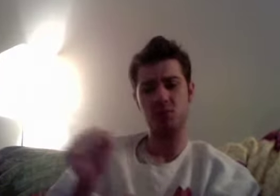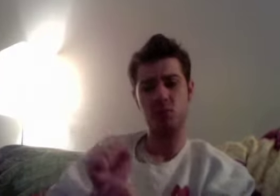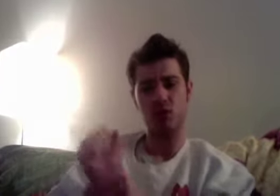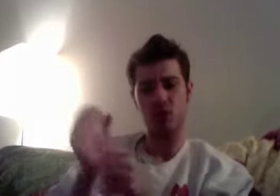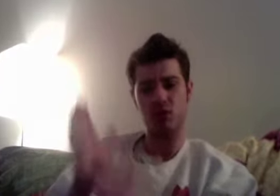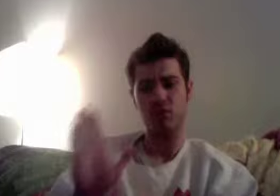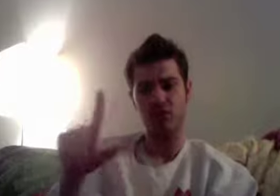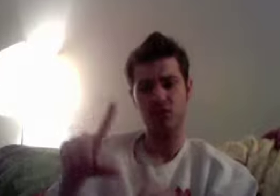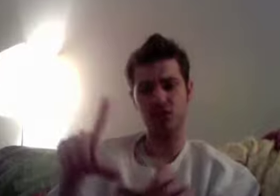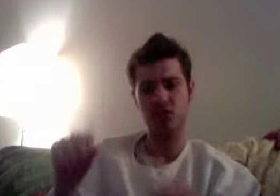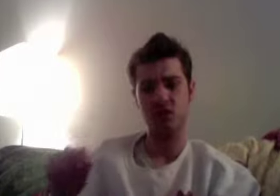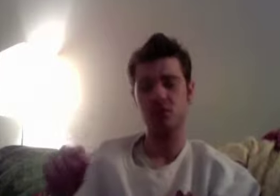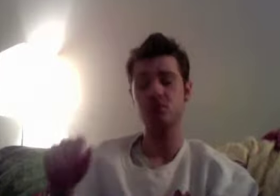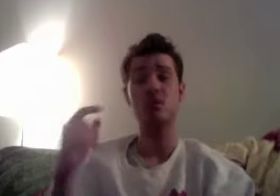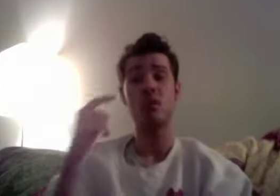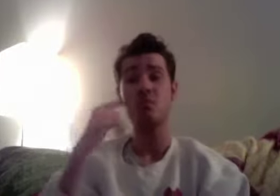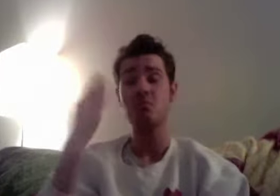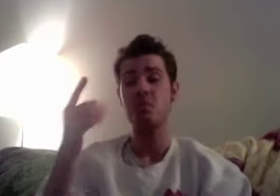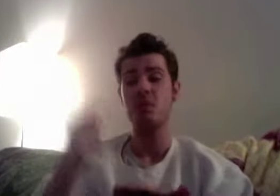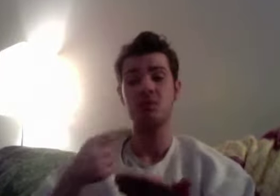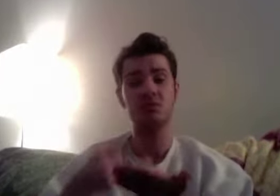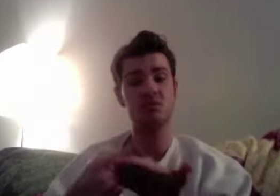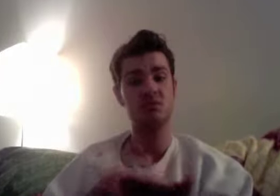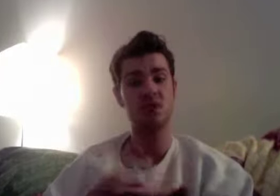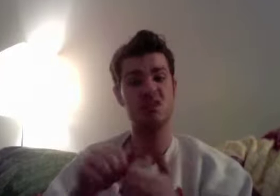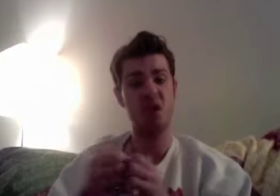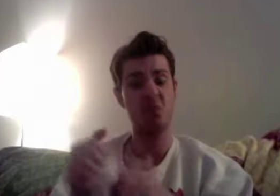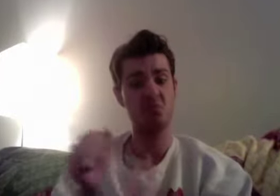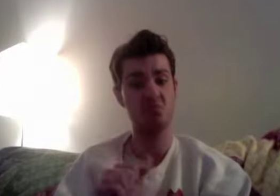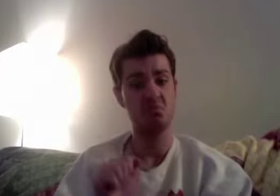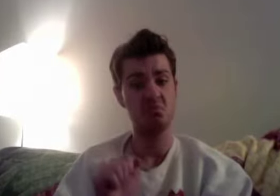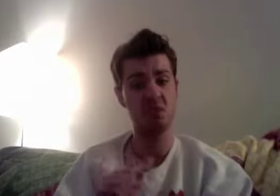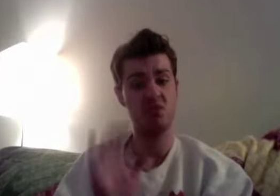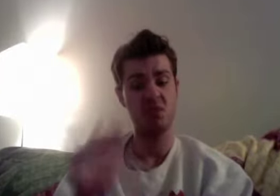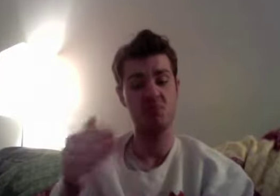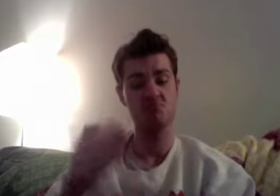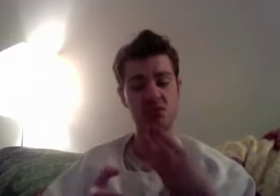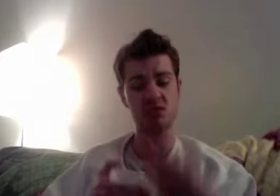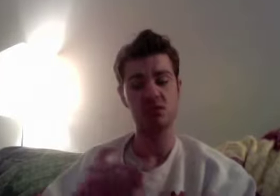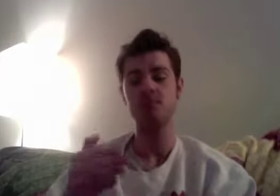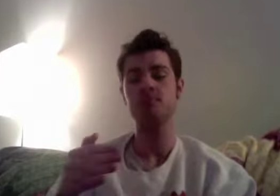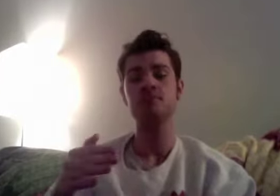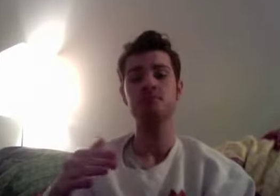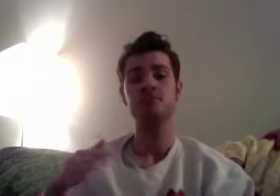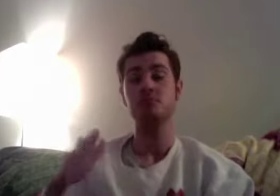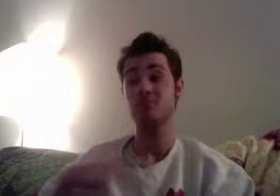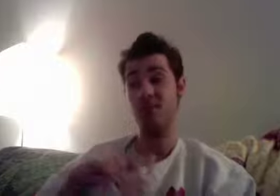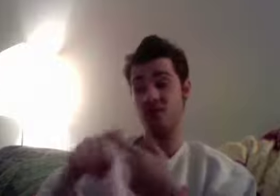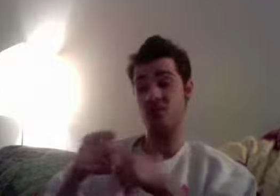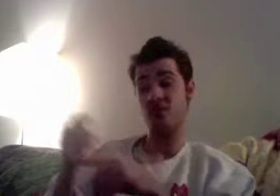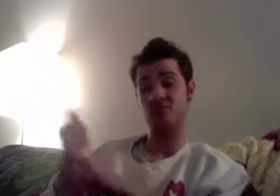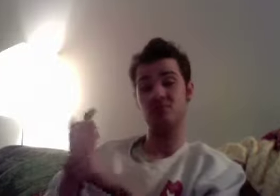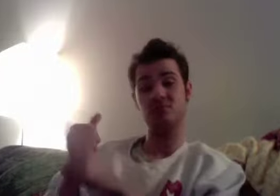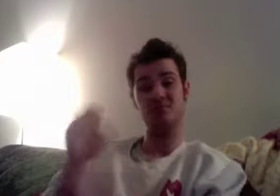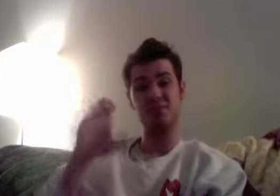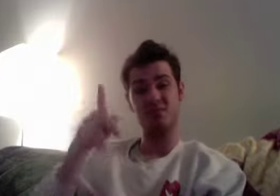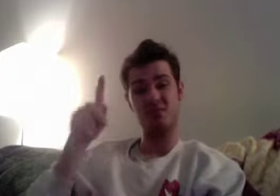that happens. It's actually less complicated than I thought. I had a friend of mine who was a CPA kind of go through the process for me. What usually happens in